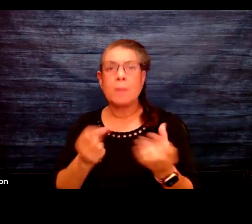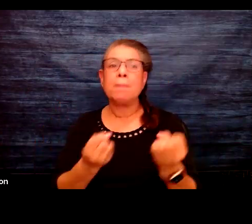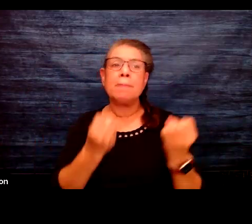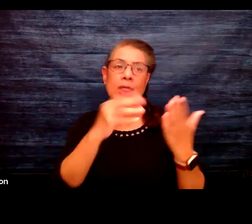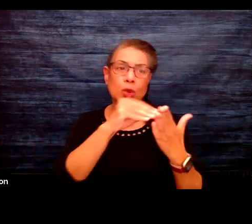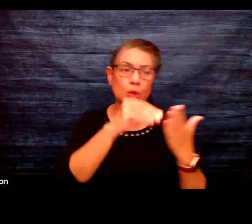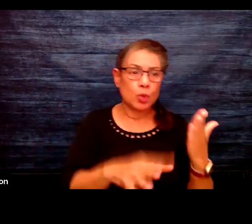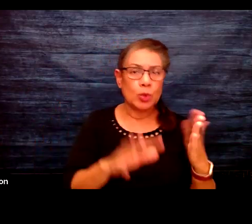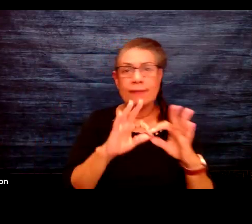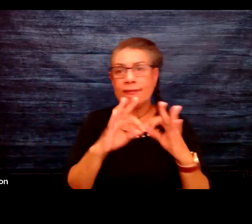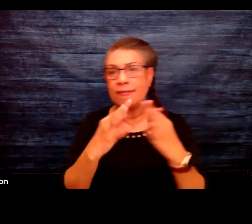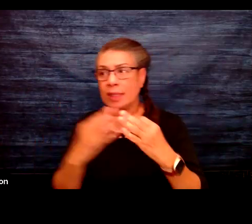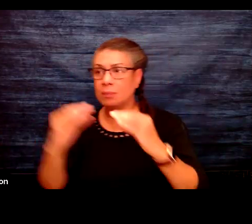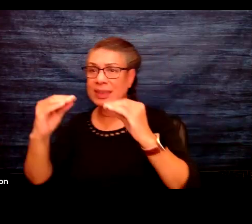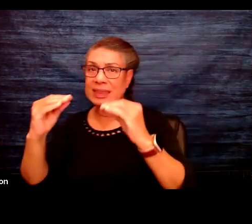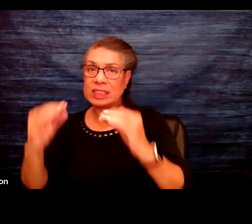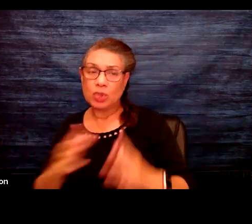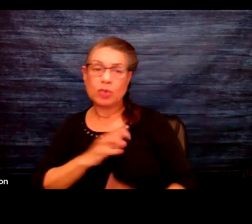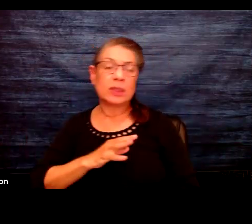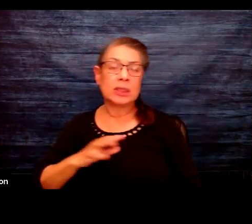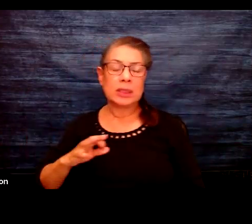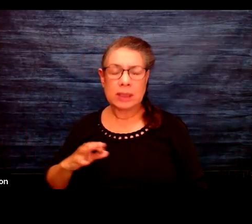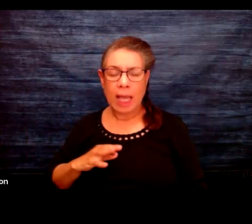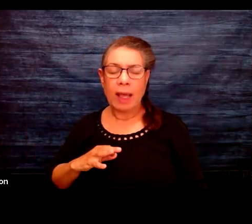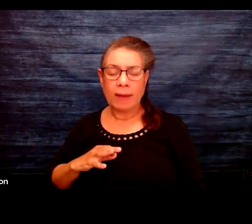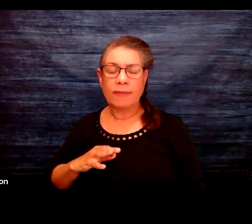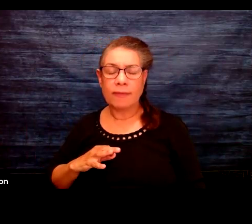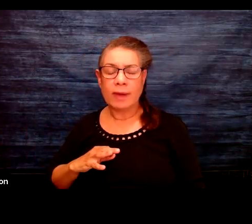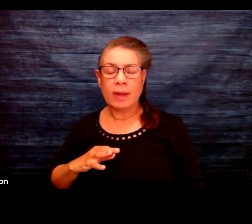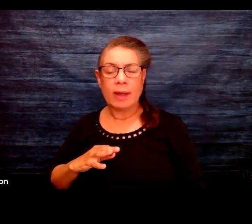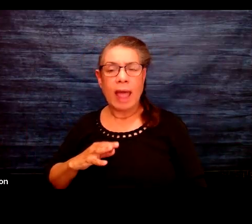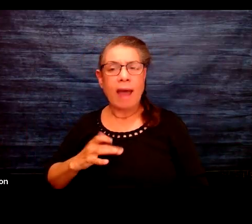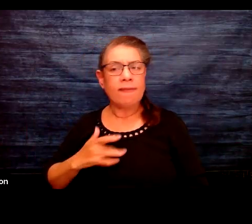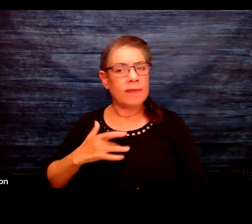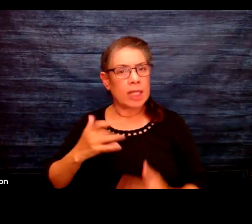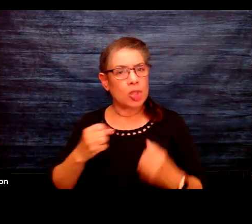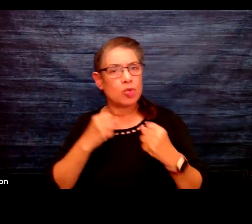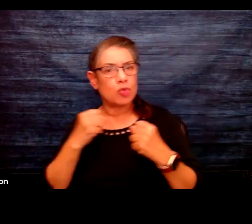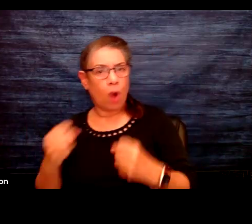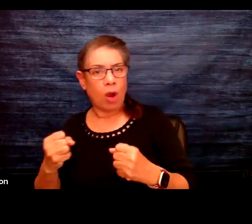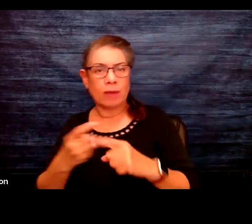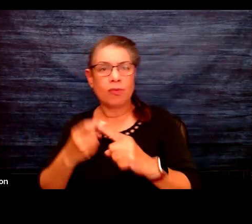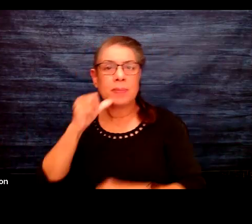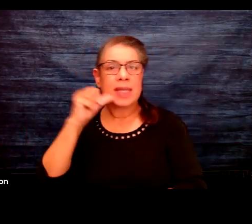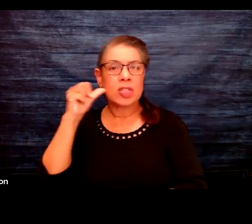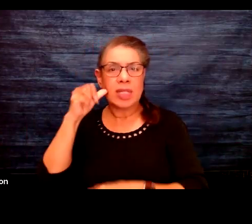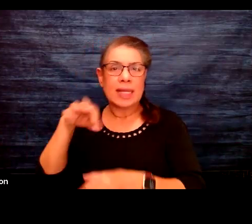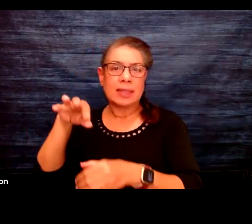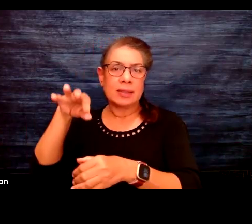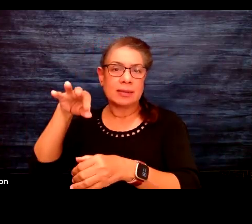students, families, educators, and staff may have strong feelings regarding the results of yesterday's